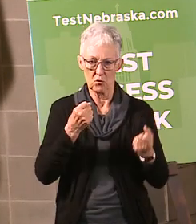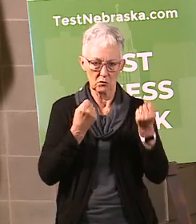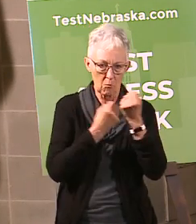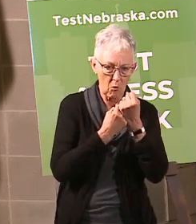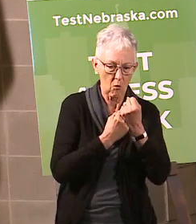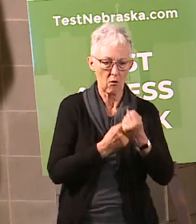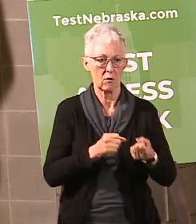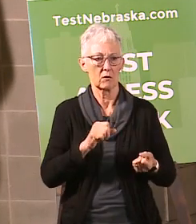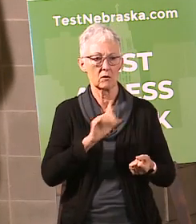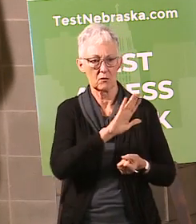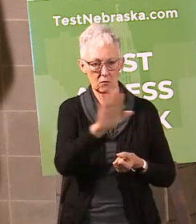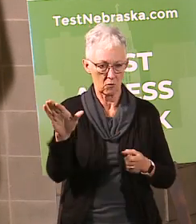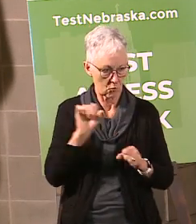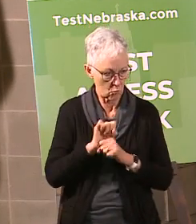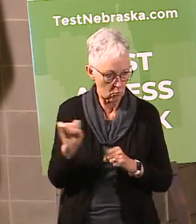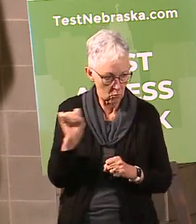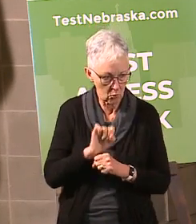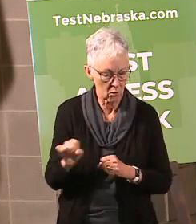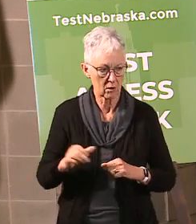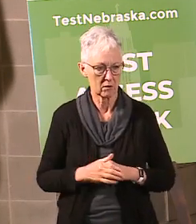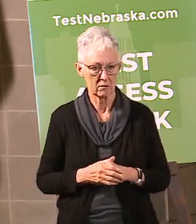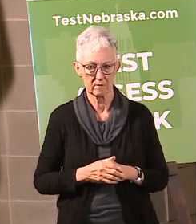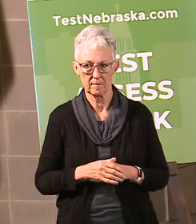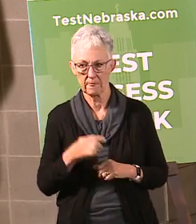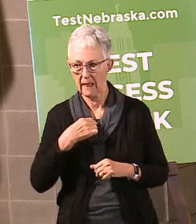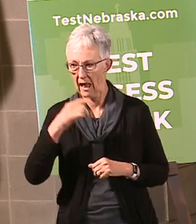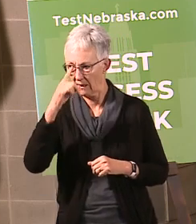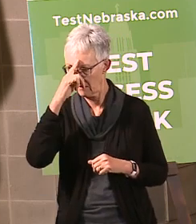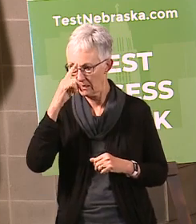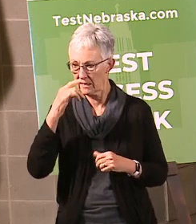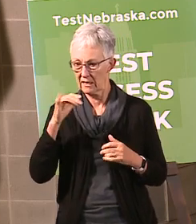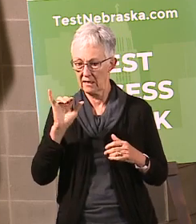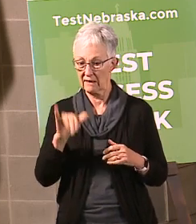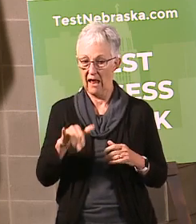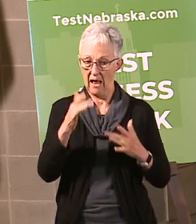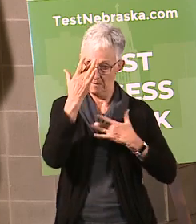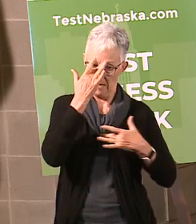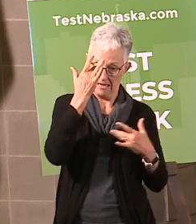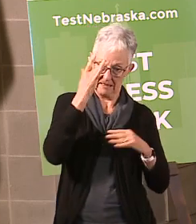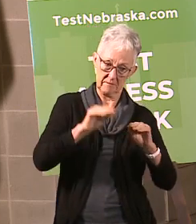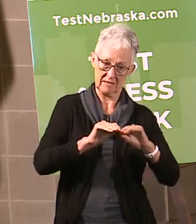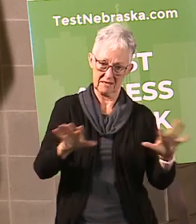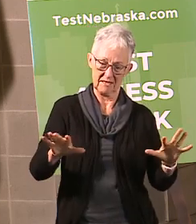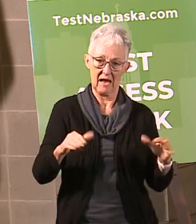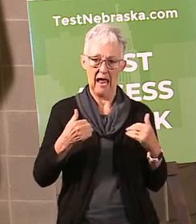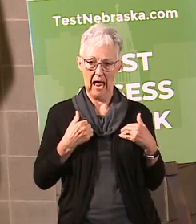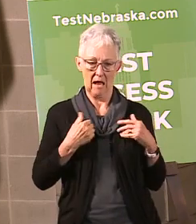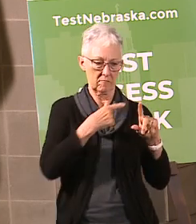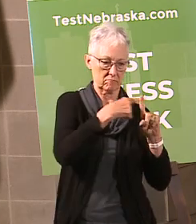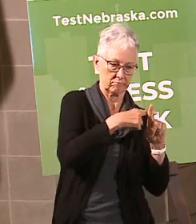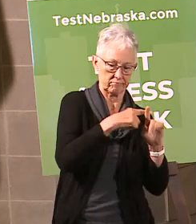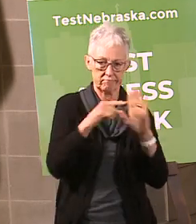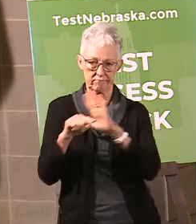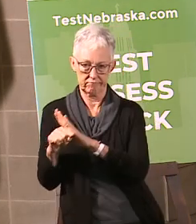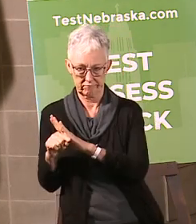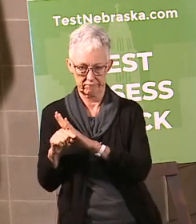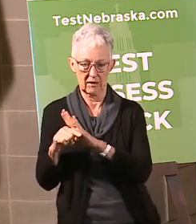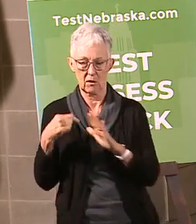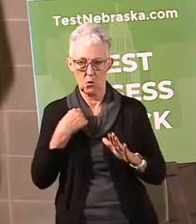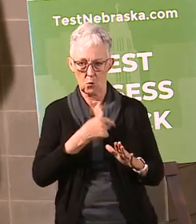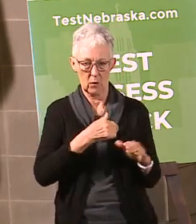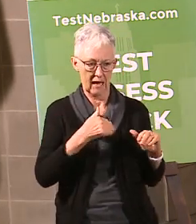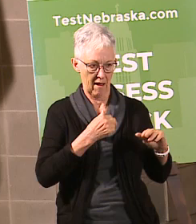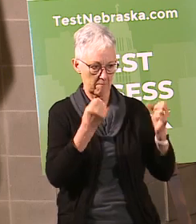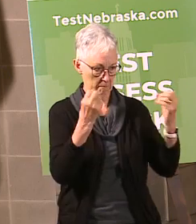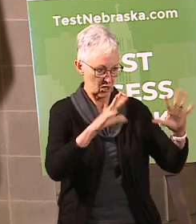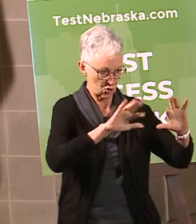And I keep saying this is a curse and a blessing. We keep seeing so many needs and challenges, but they have been equally met